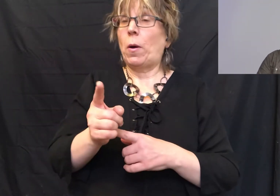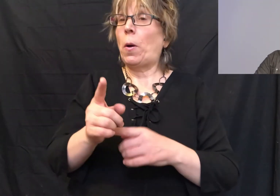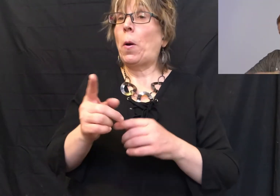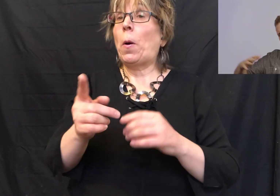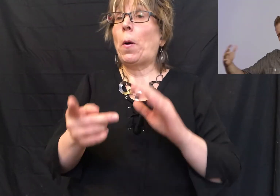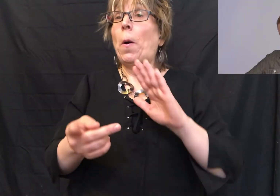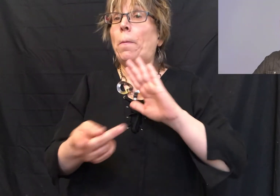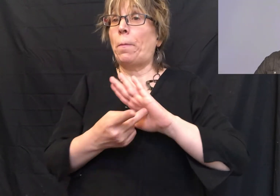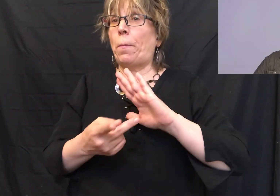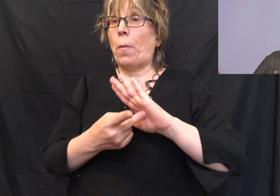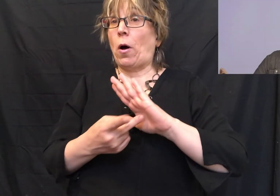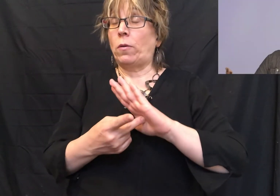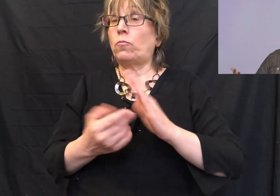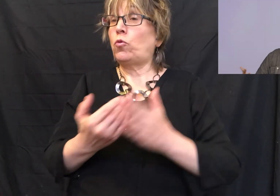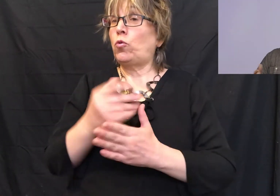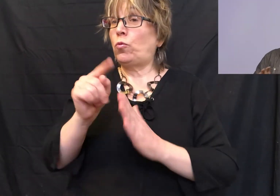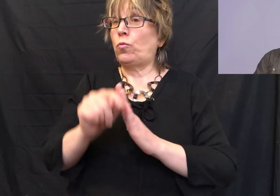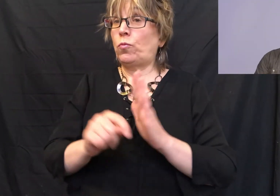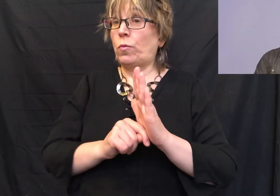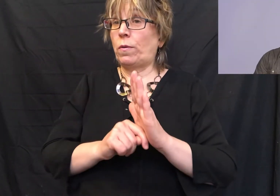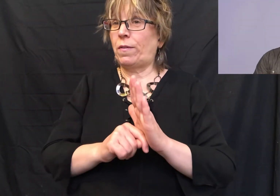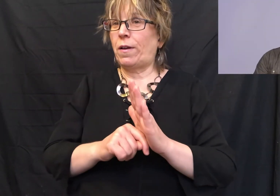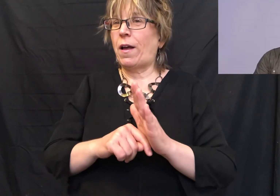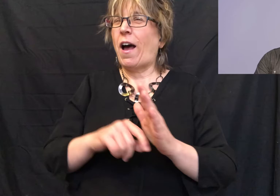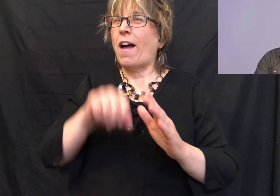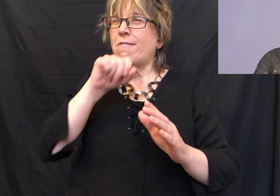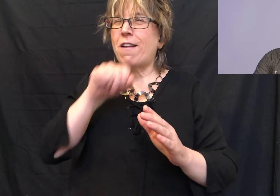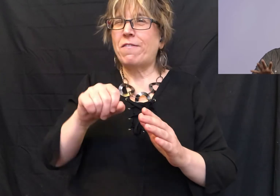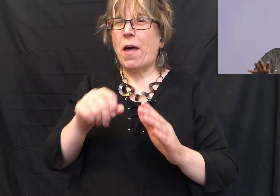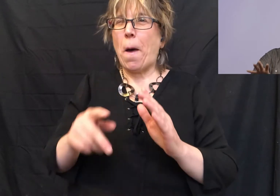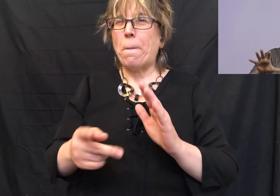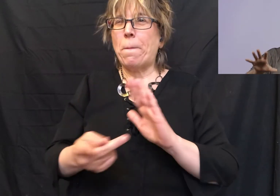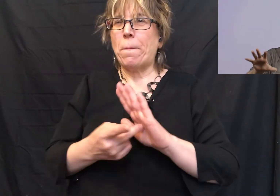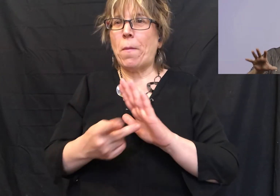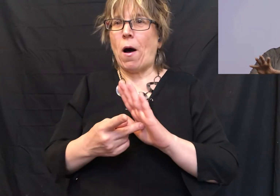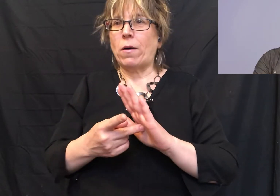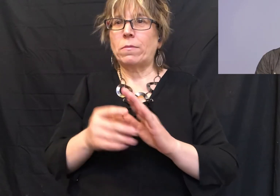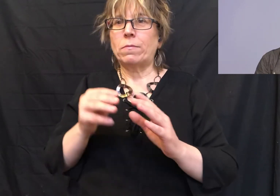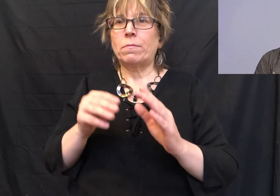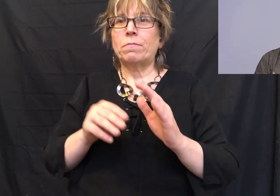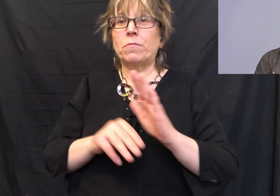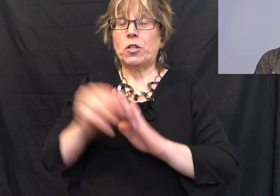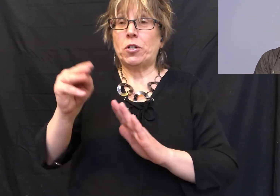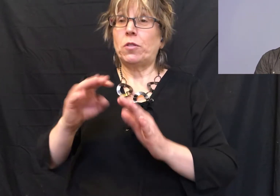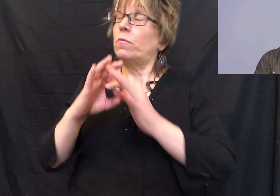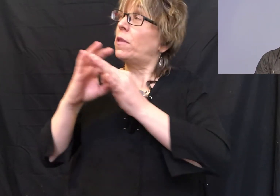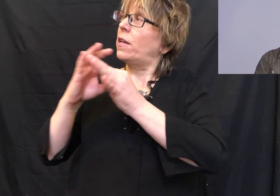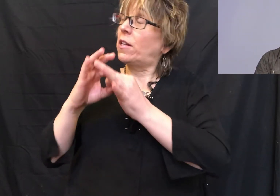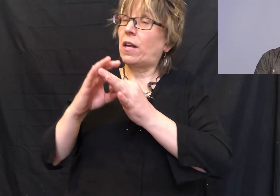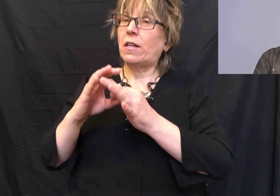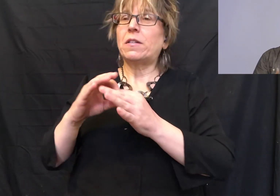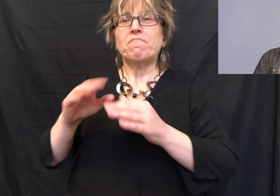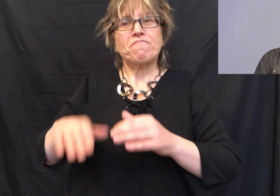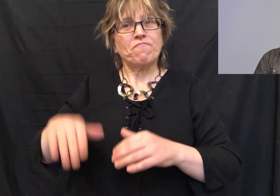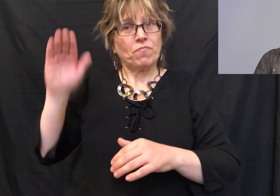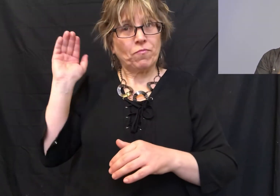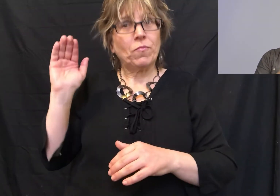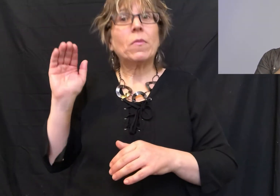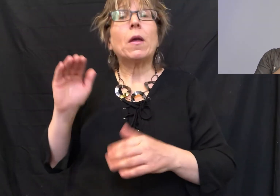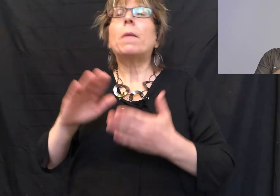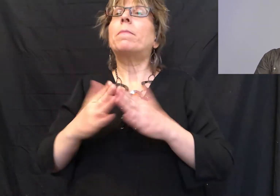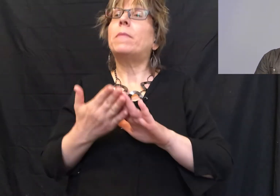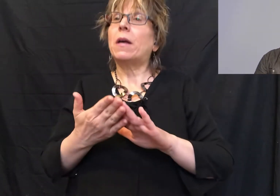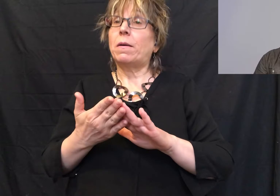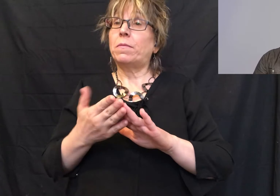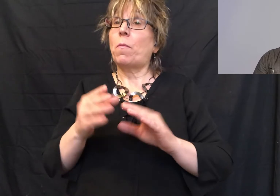Apostle Paul. Go with me to the New Testament. I love the fact that as Paul matures more and more in his relationship with Jesus, as he gets older, he actually